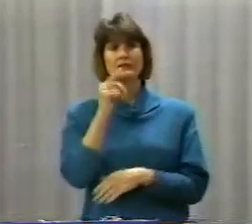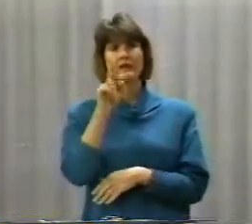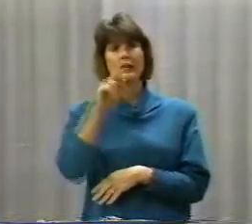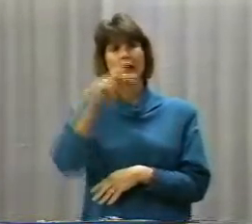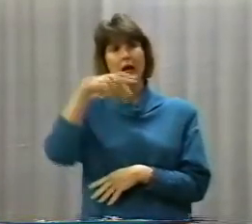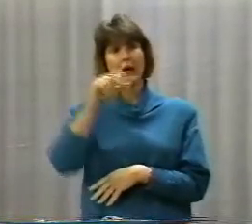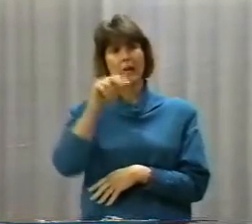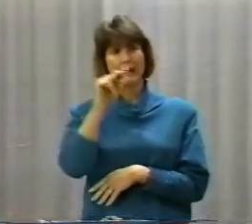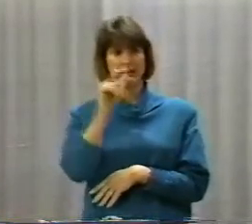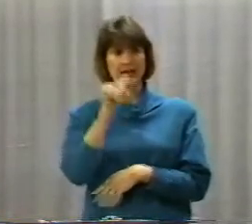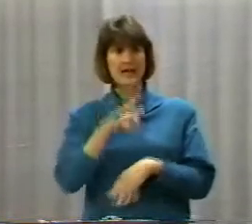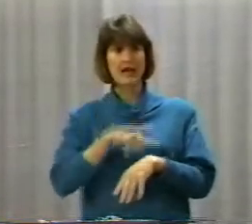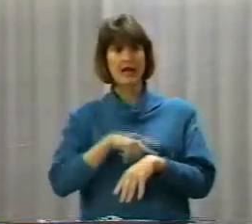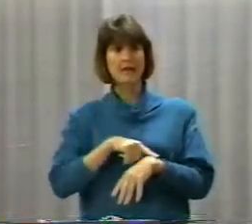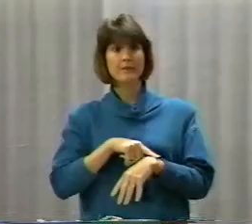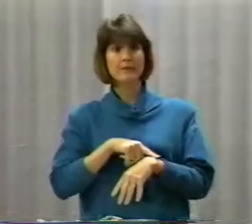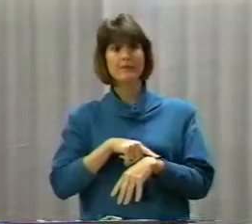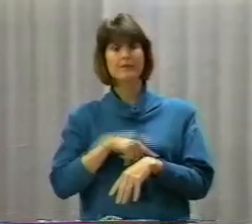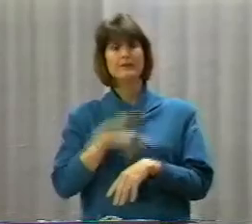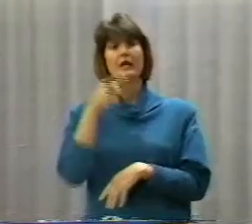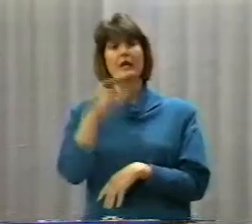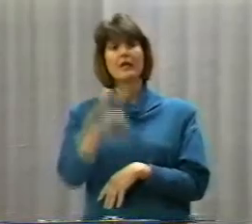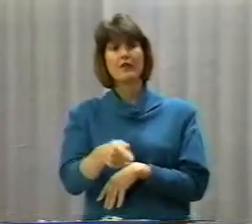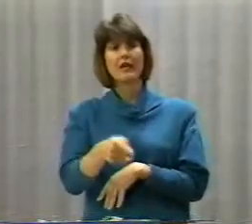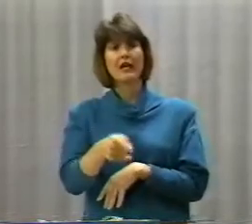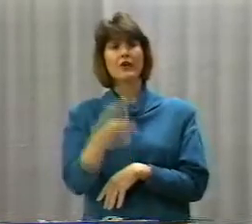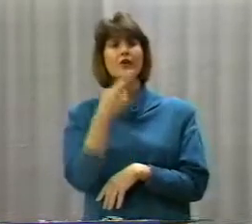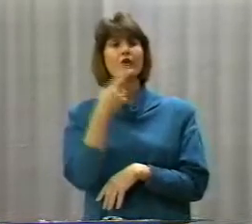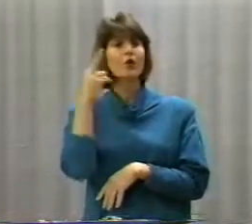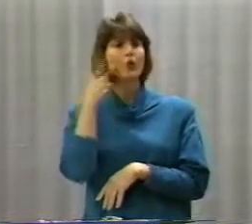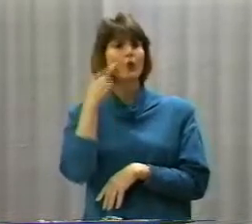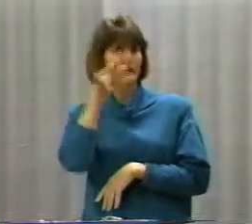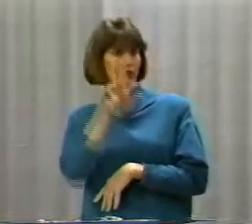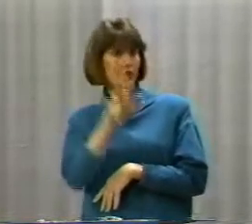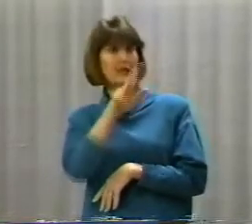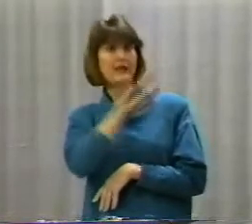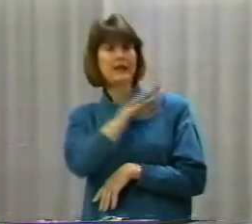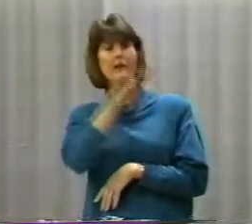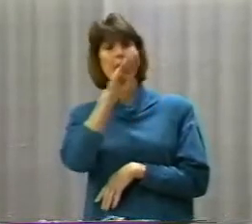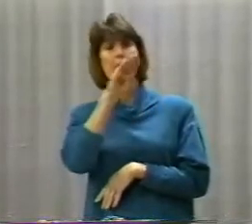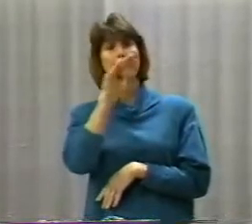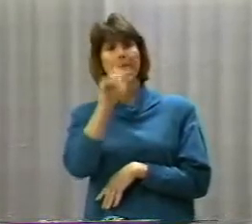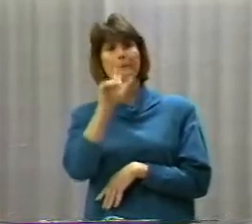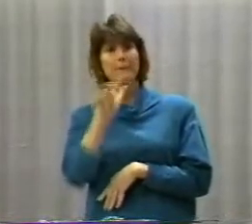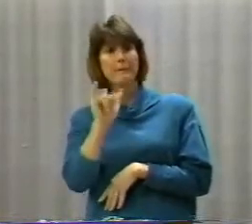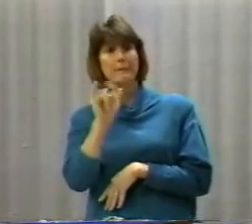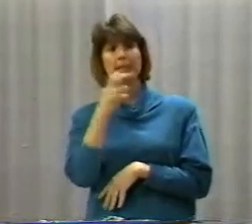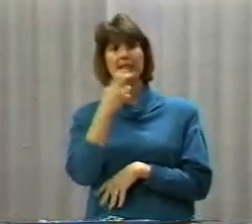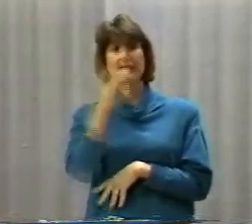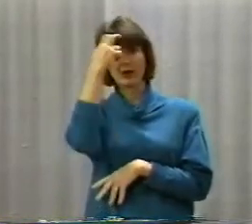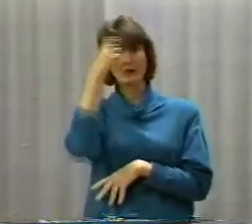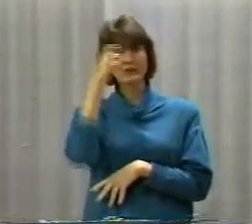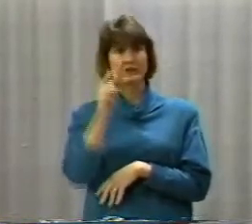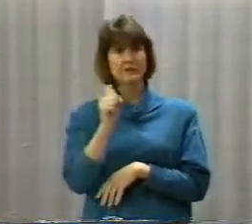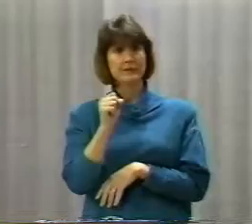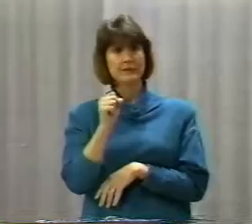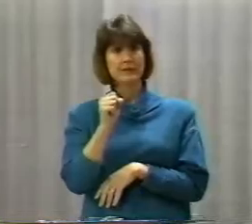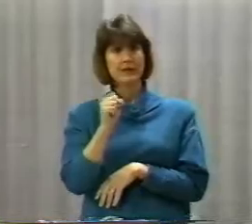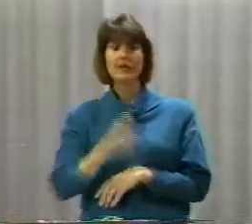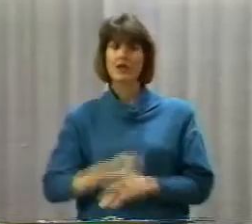Once upon a time, there were 3 billy goats. Now,